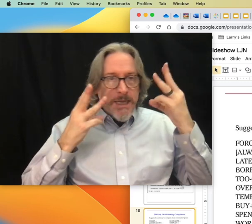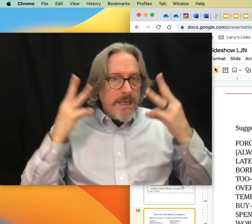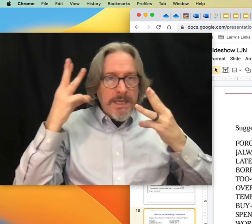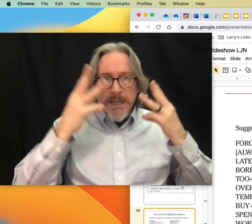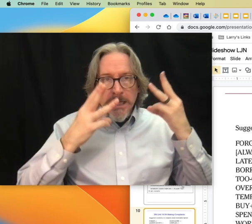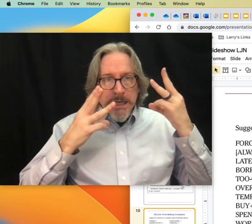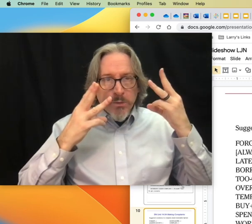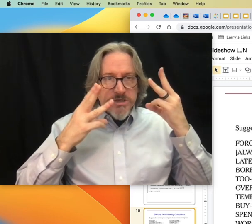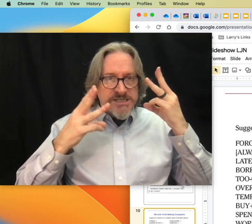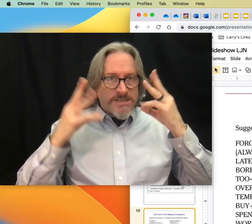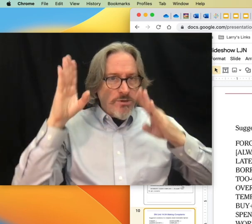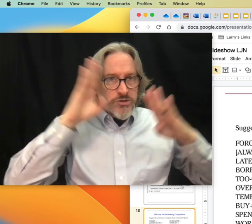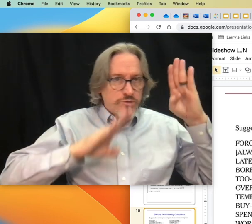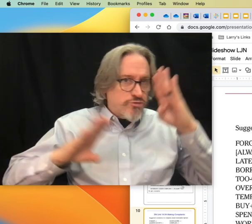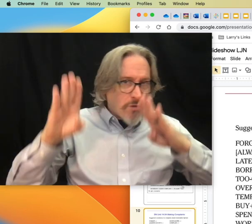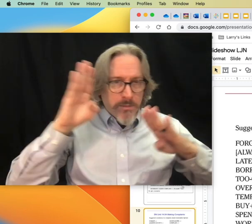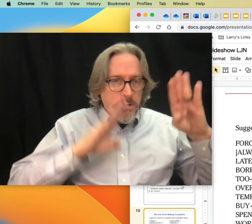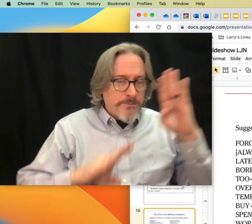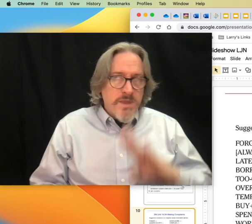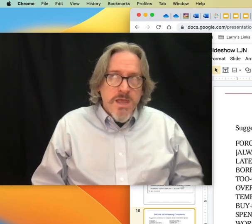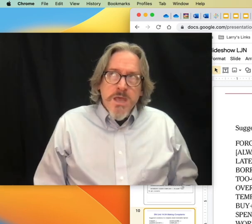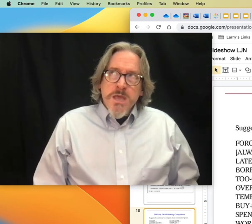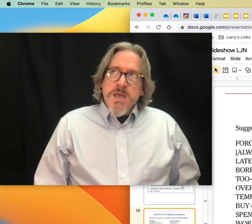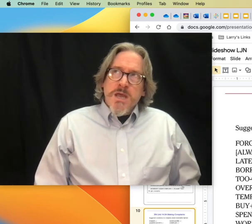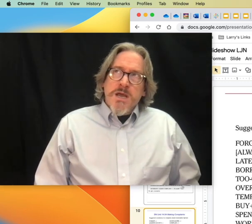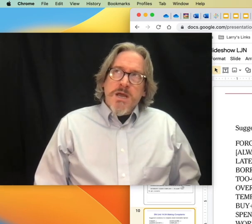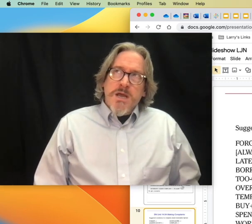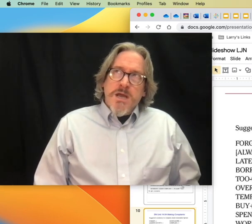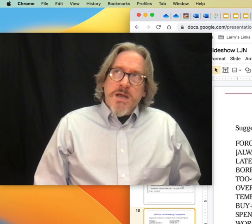worry, which is similar to trouble.